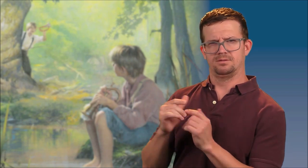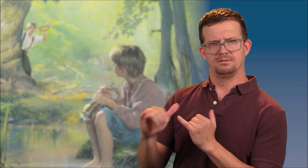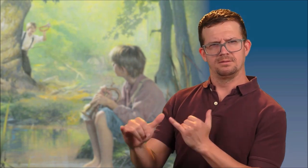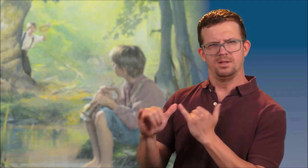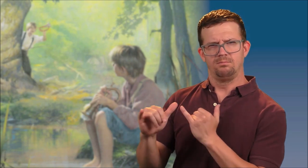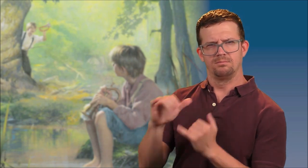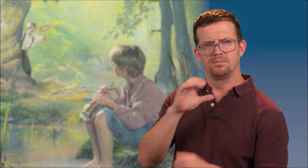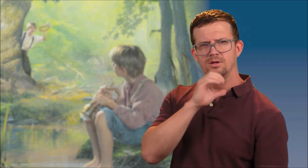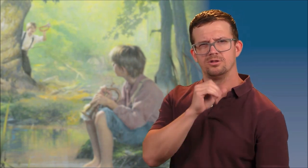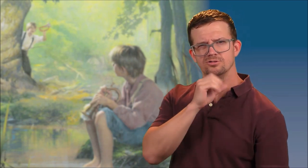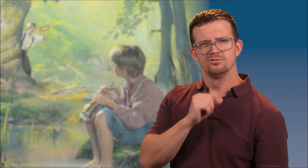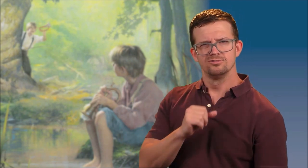age.